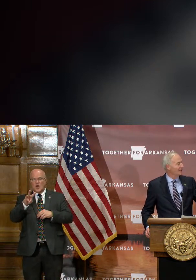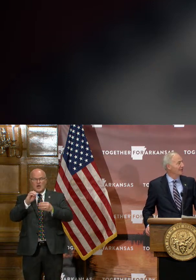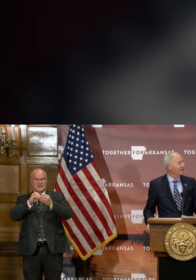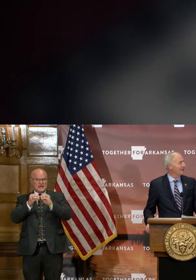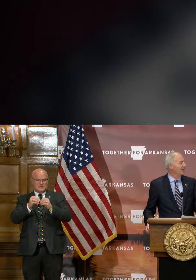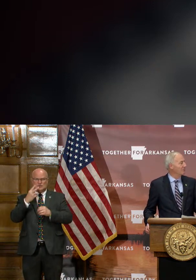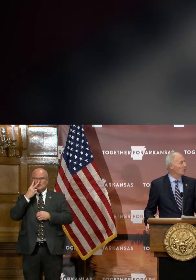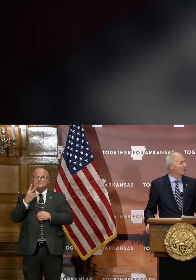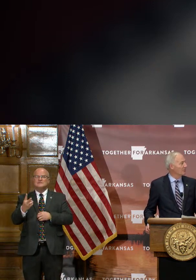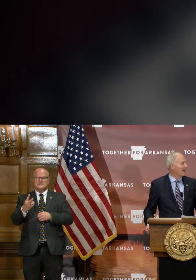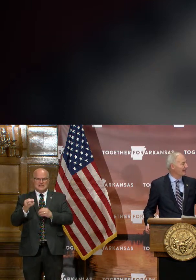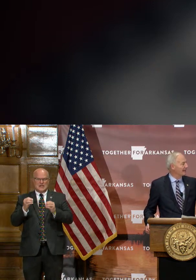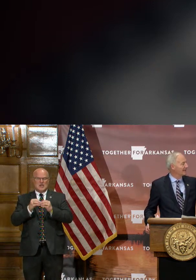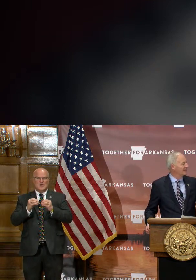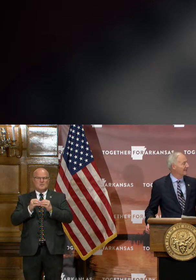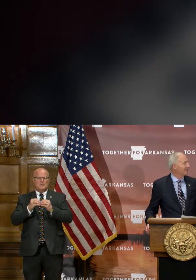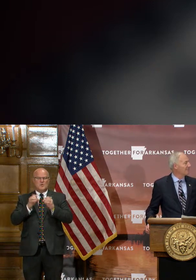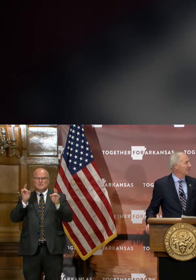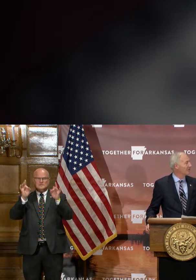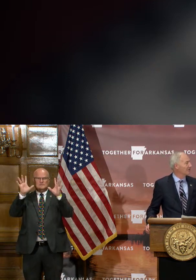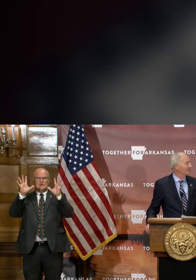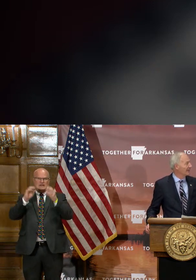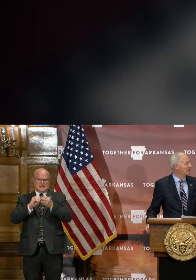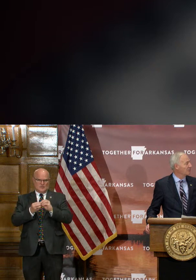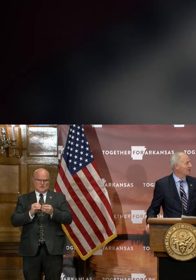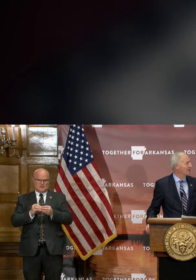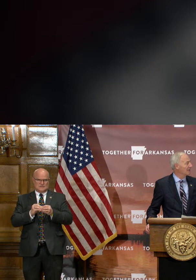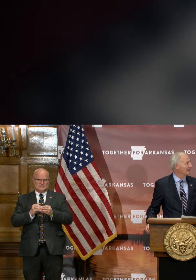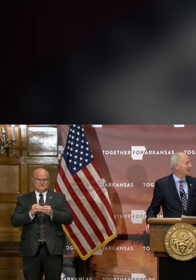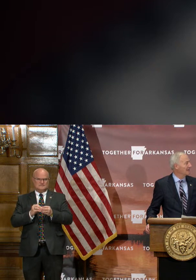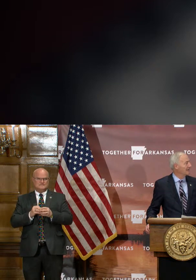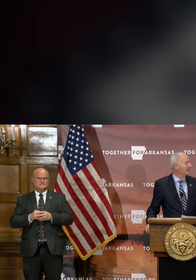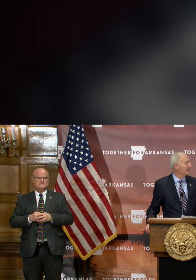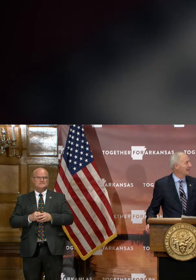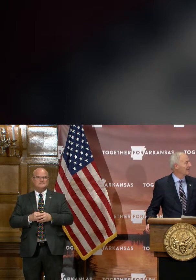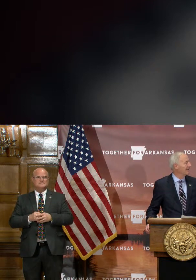going to see more dramatic numbers. Next one,